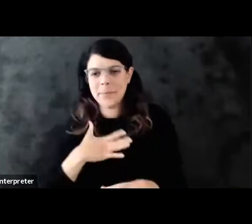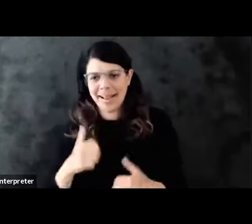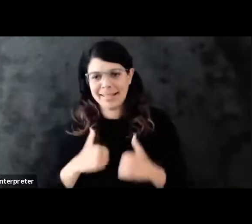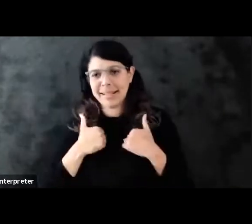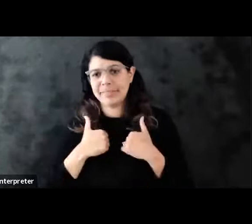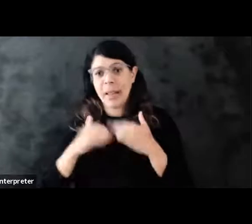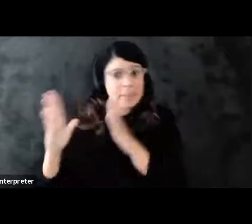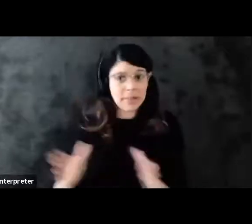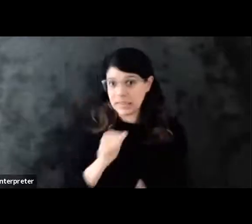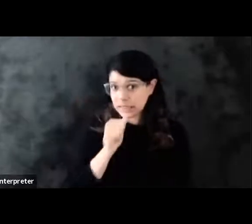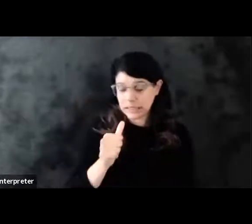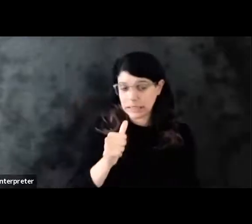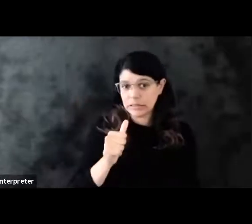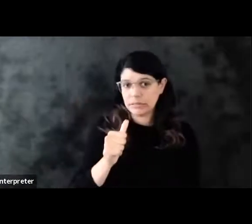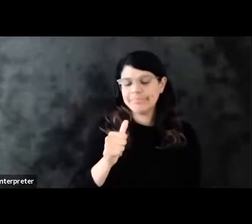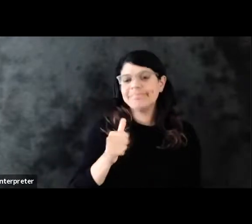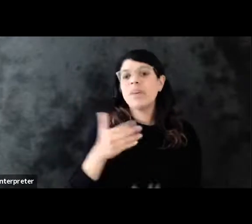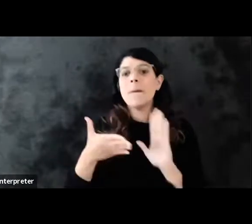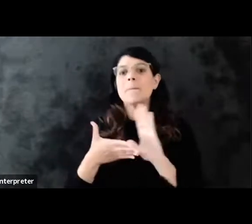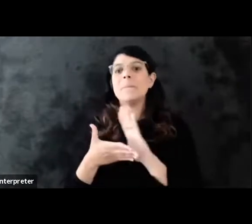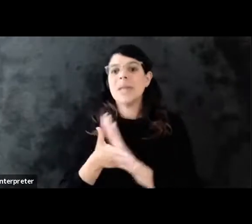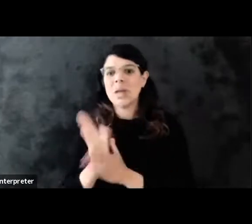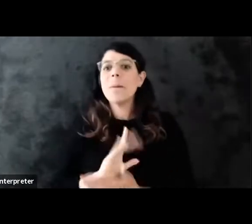My two oldest kids,